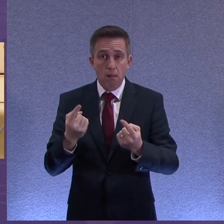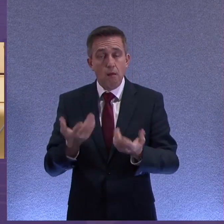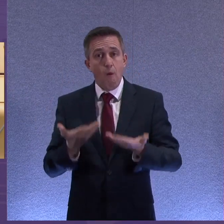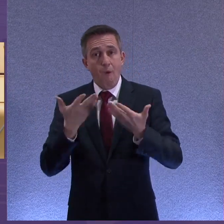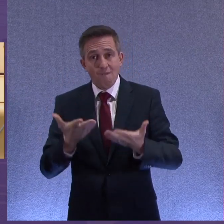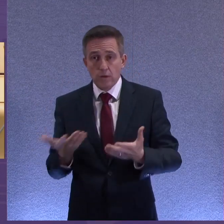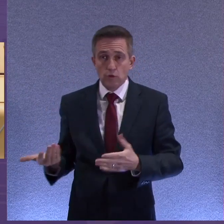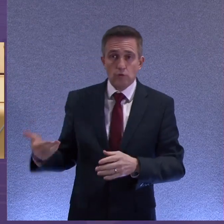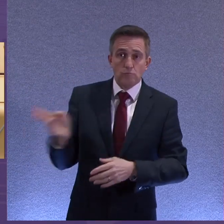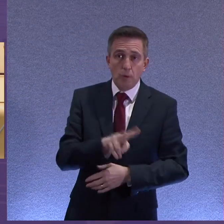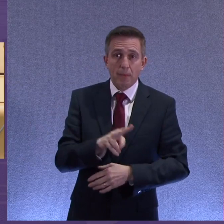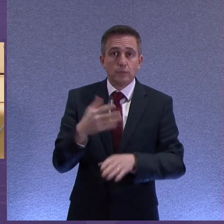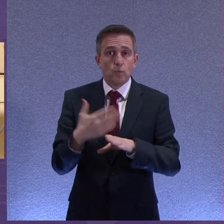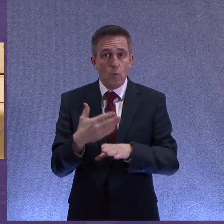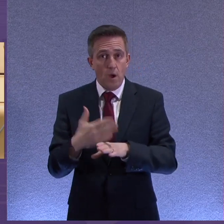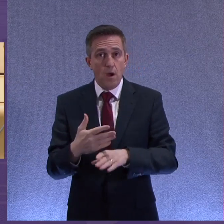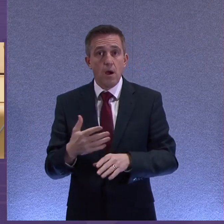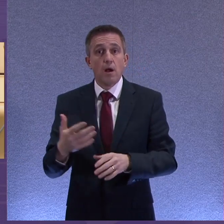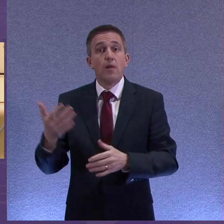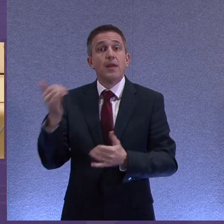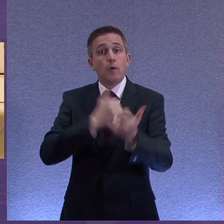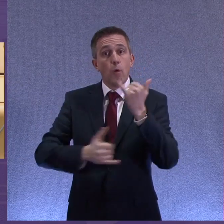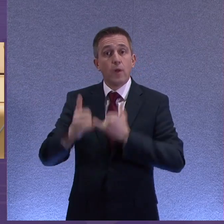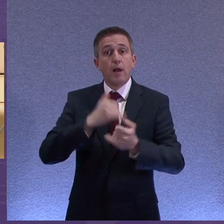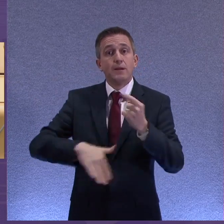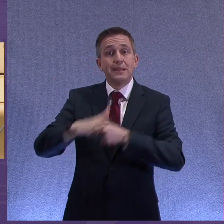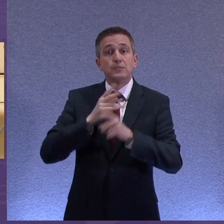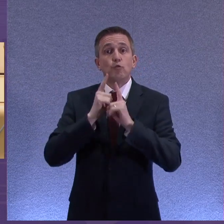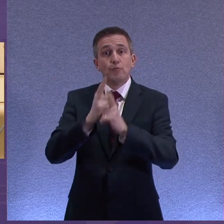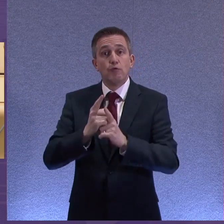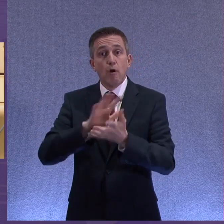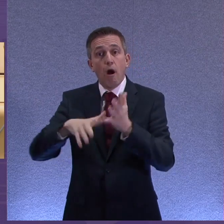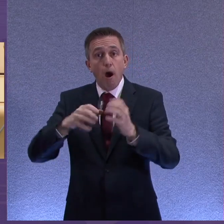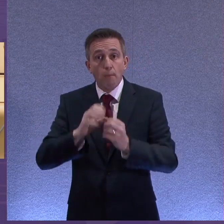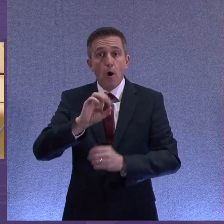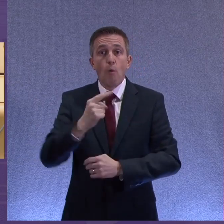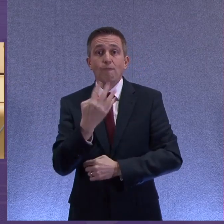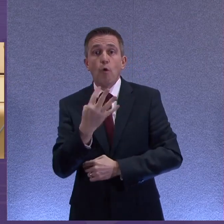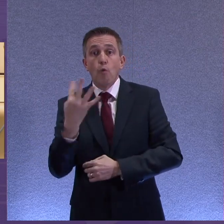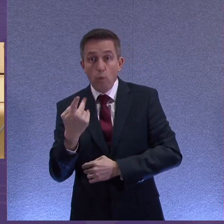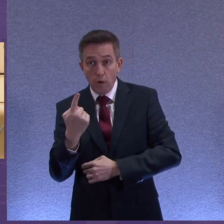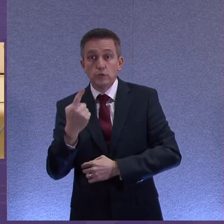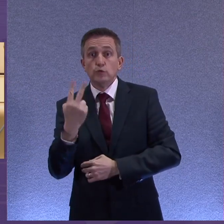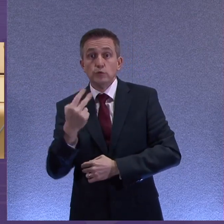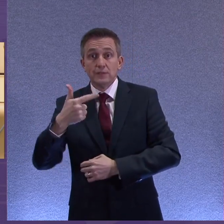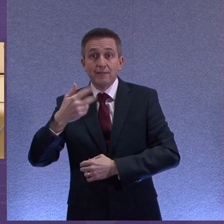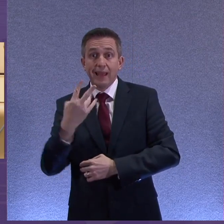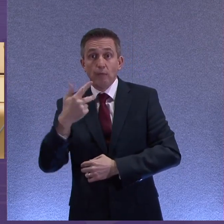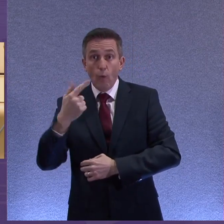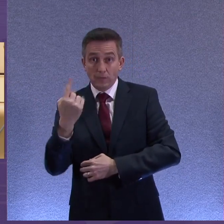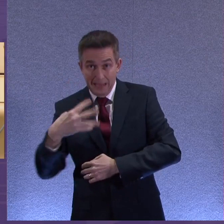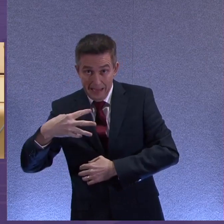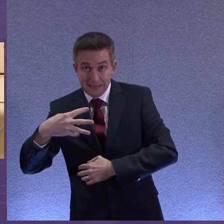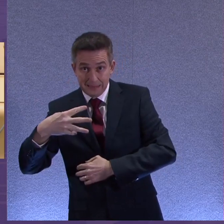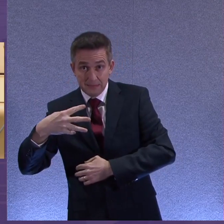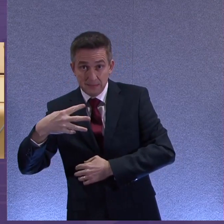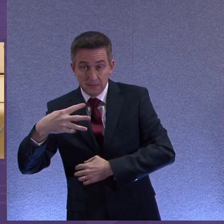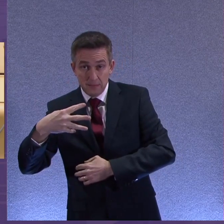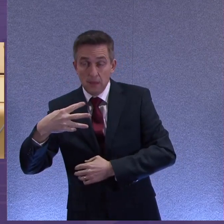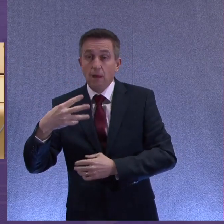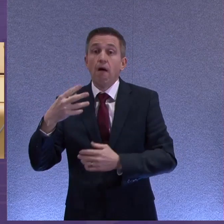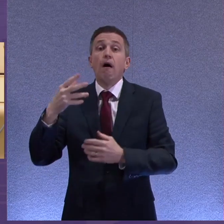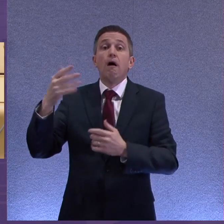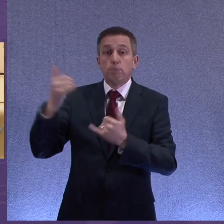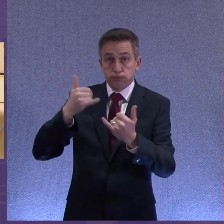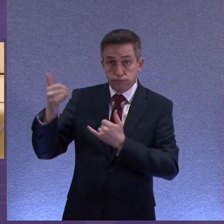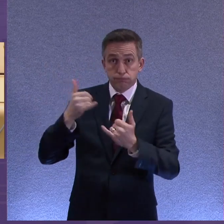People are contacting our National Recruitment Hub on 0141 278 2719 and making direct contact